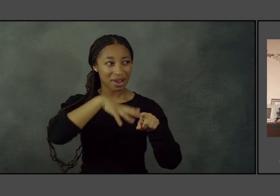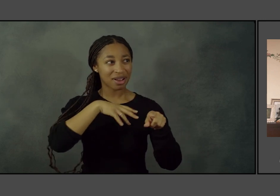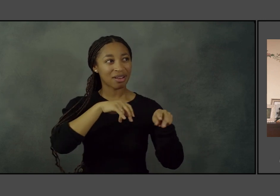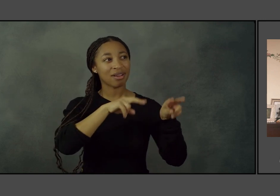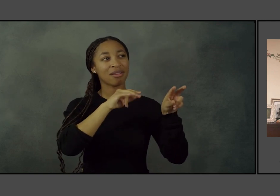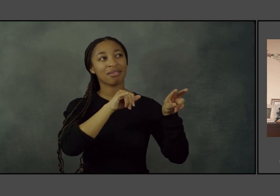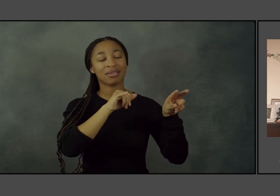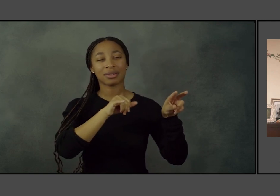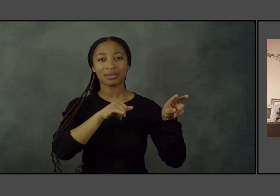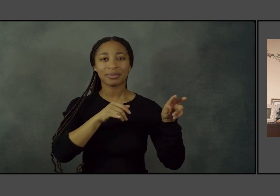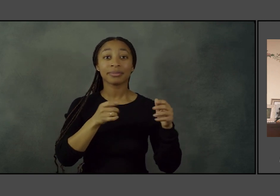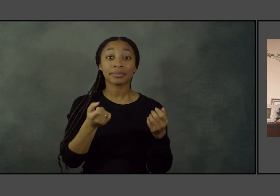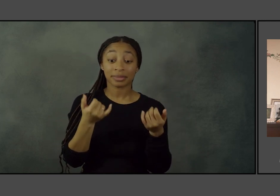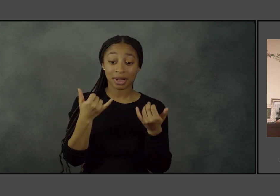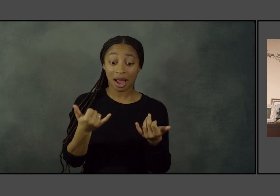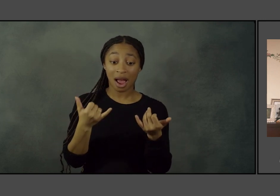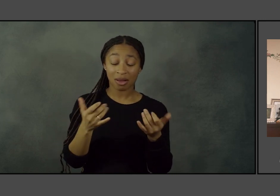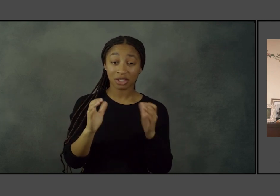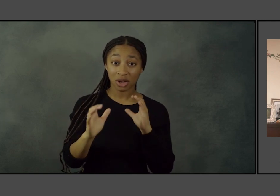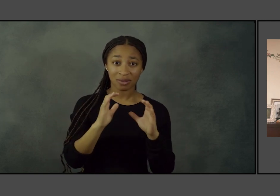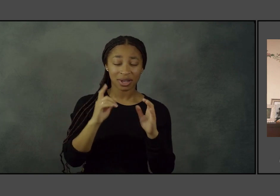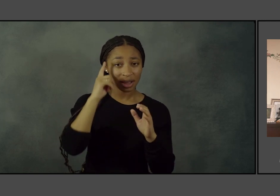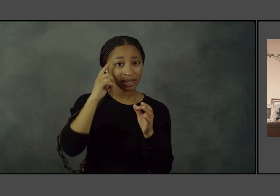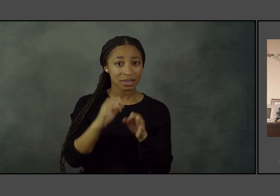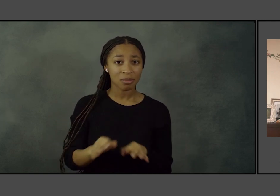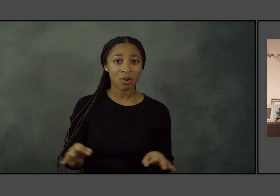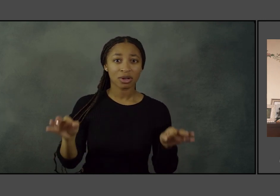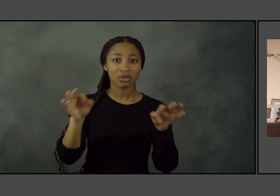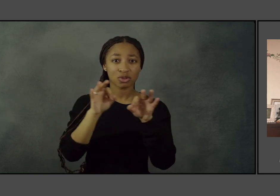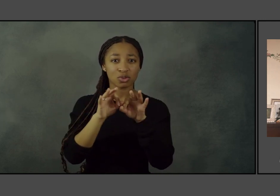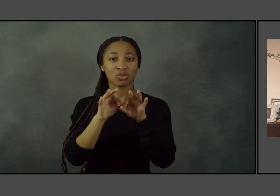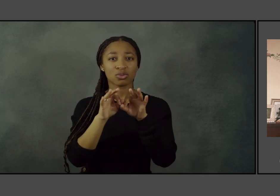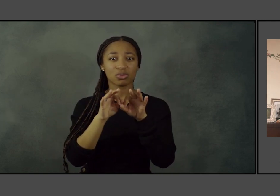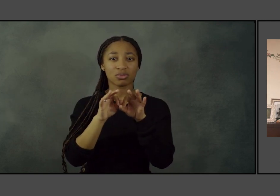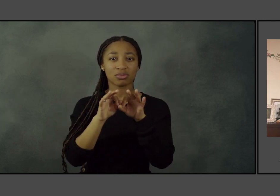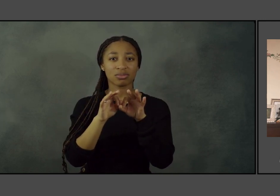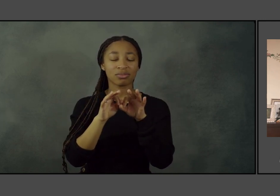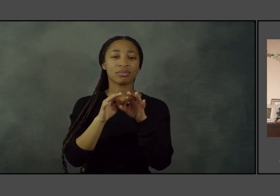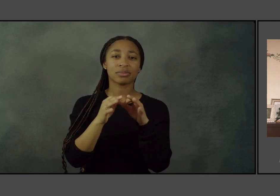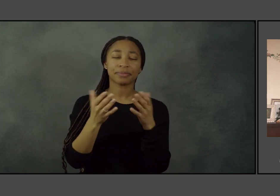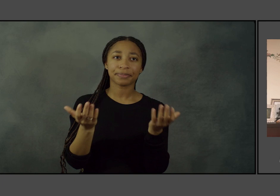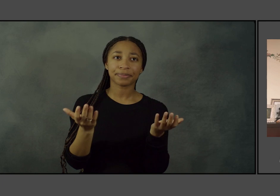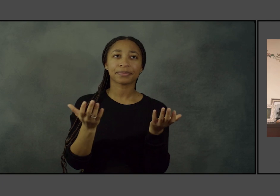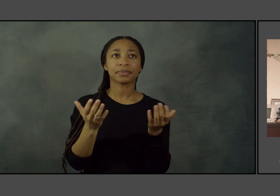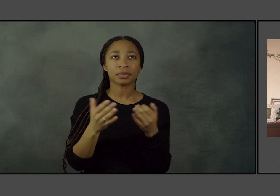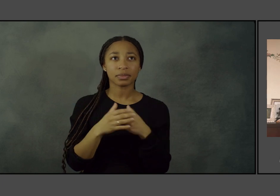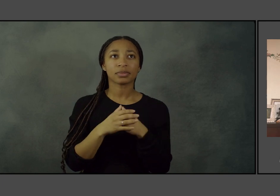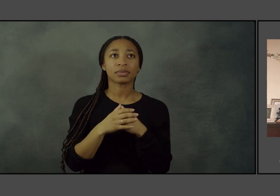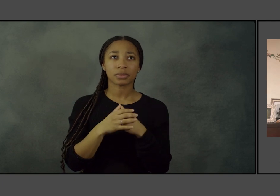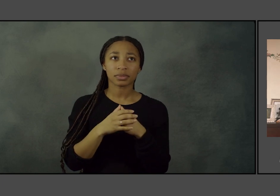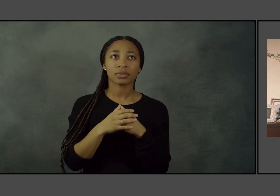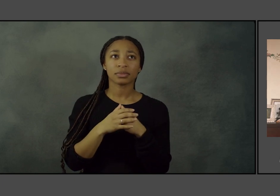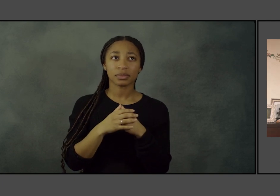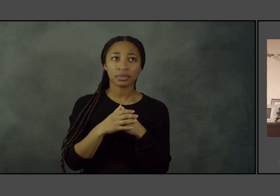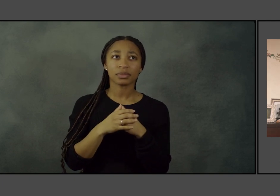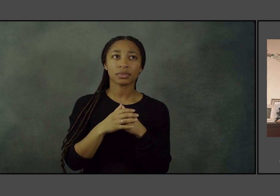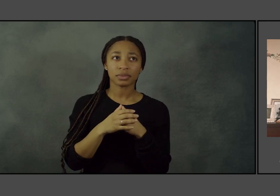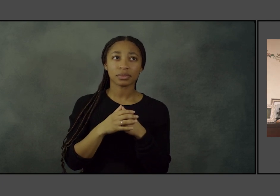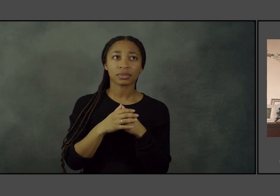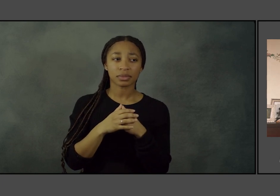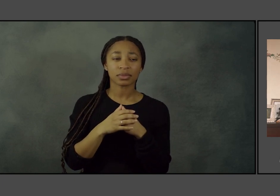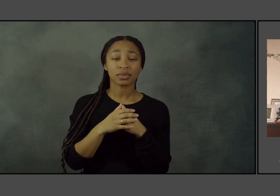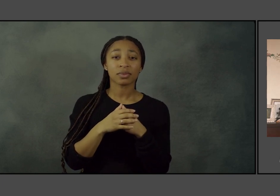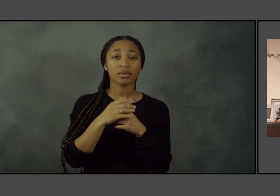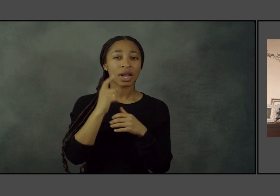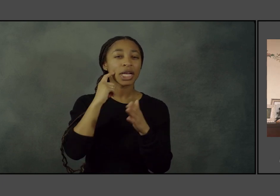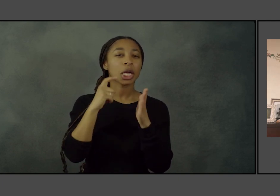well as acknowledging the shoulders that we stand on and the people that there's so many people that were there that we don't know